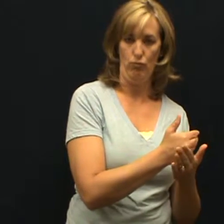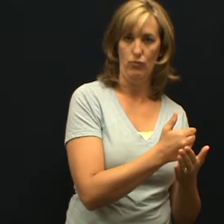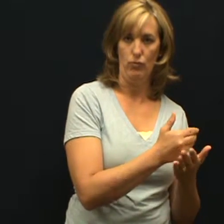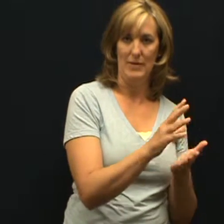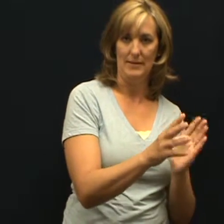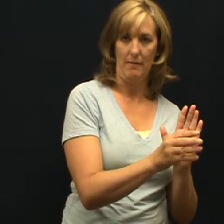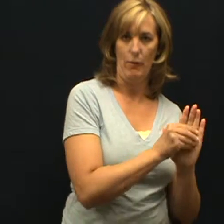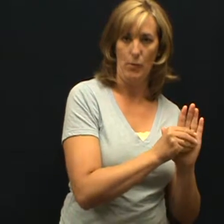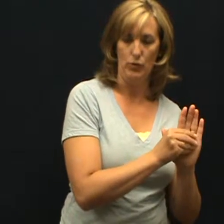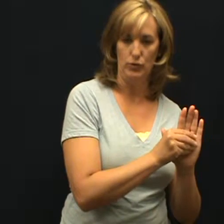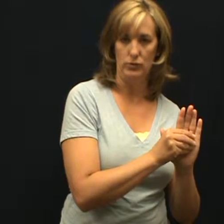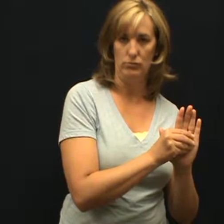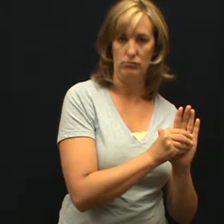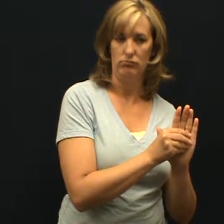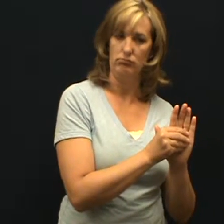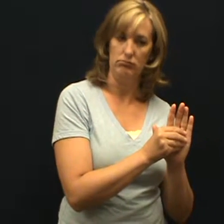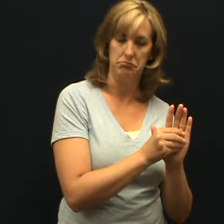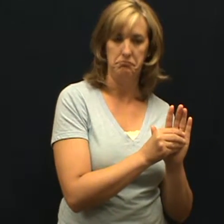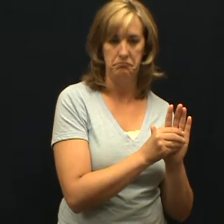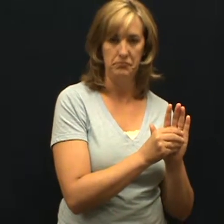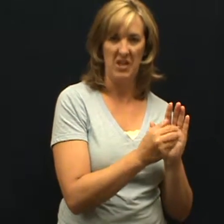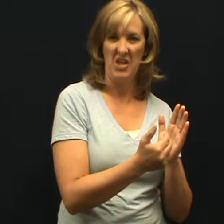or the younger receivables.